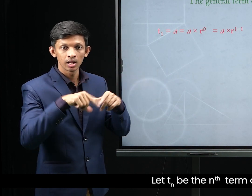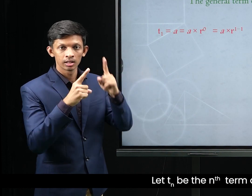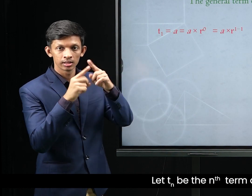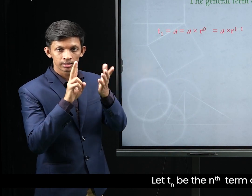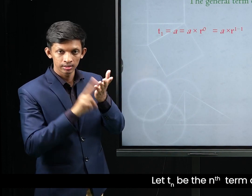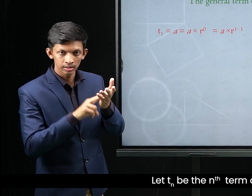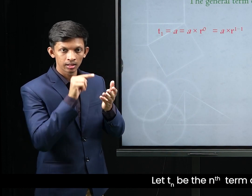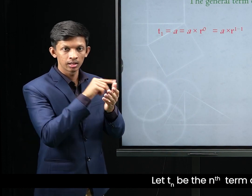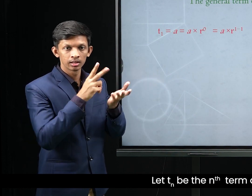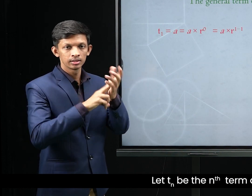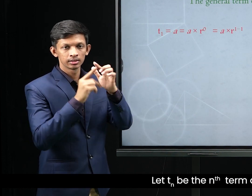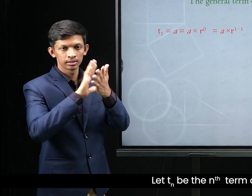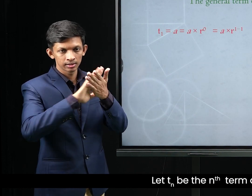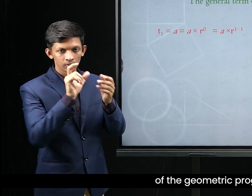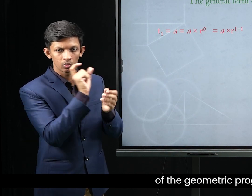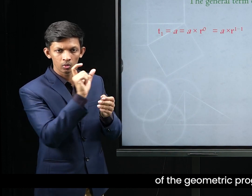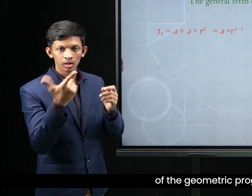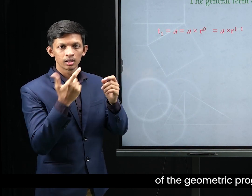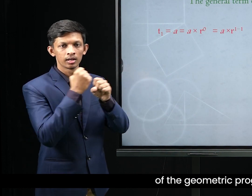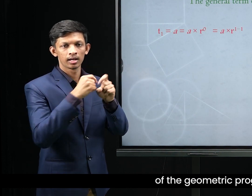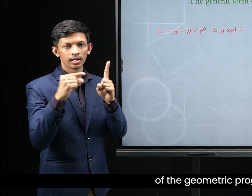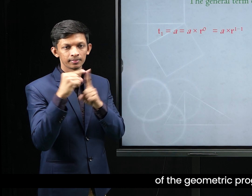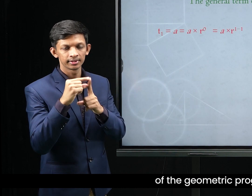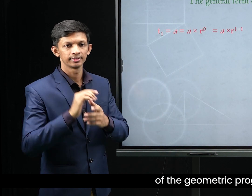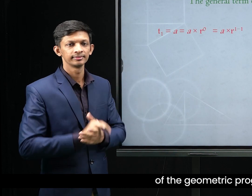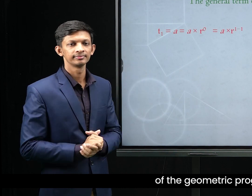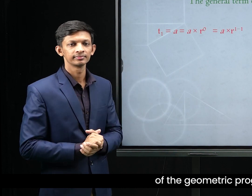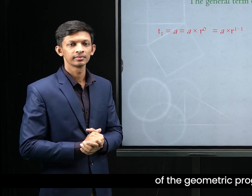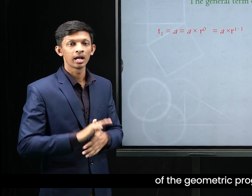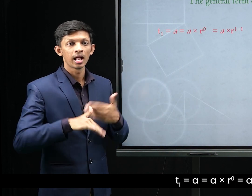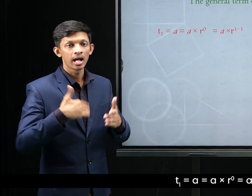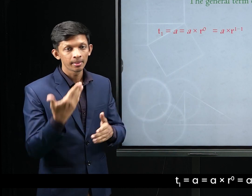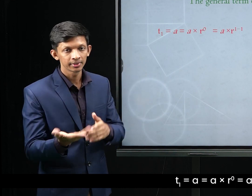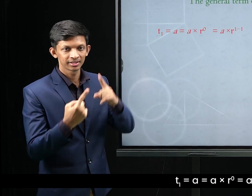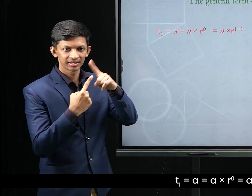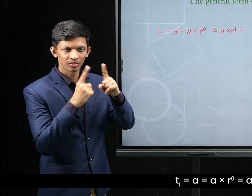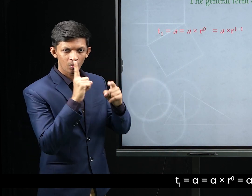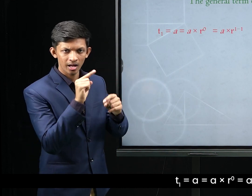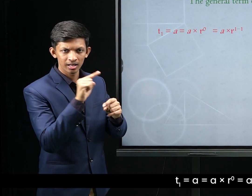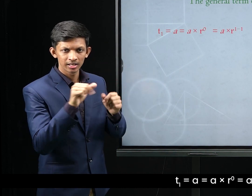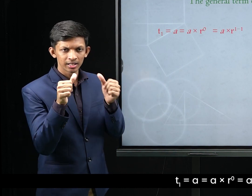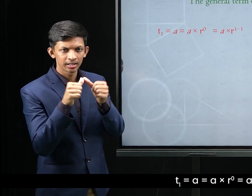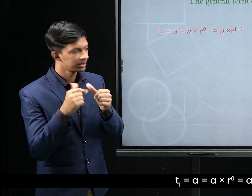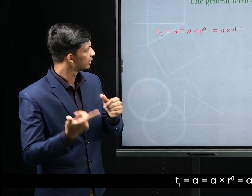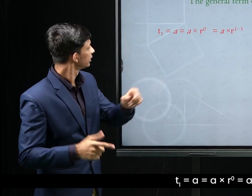Let Tn be the nth term of the geometric progression. Then T1 is equal to A.